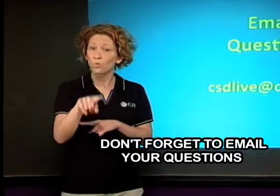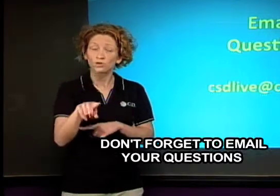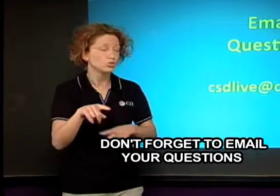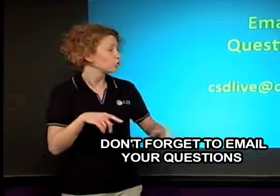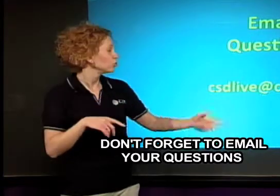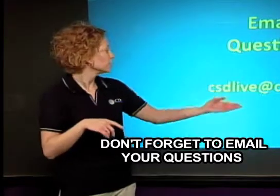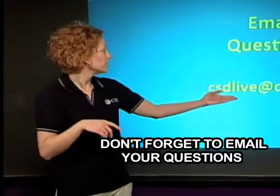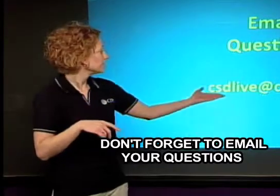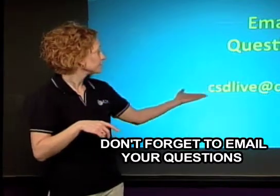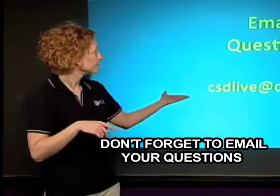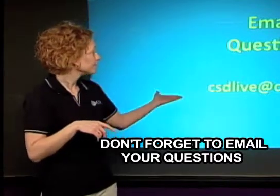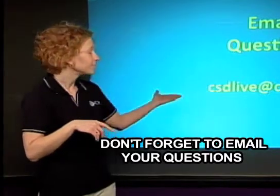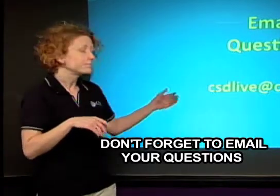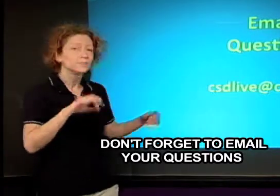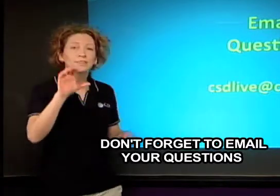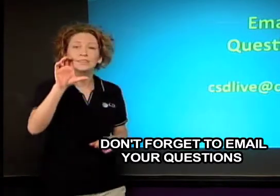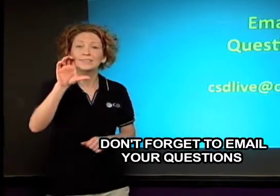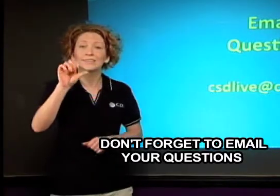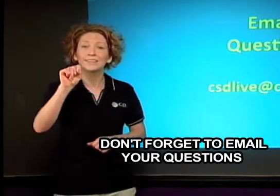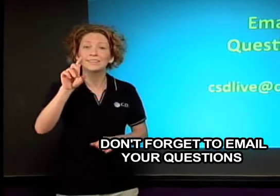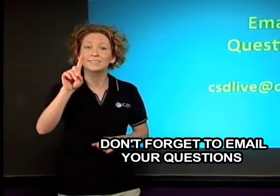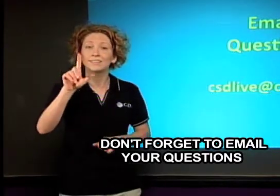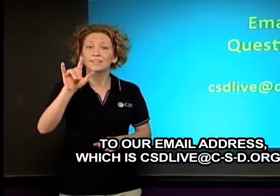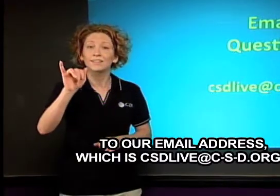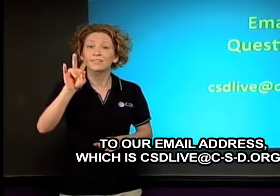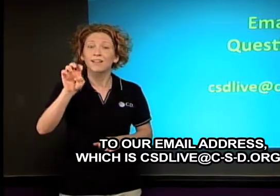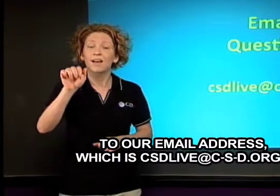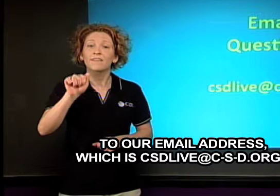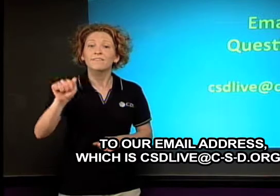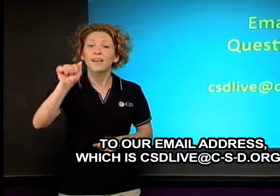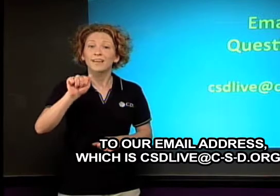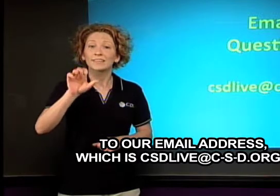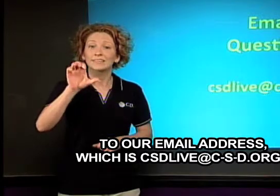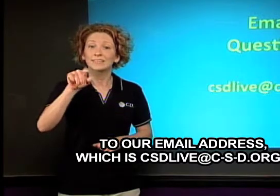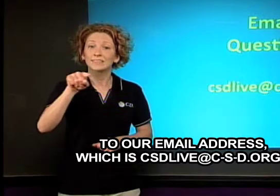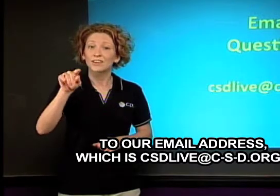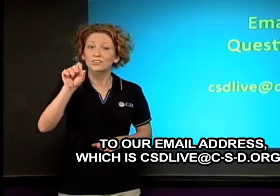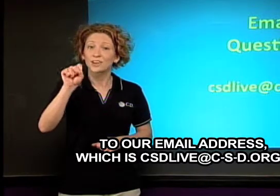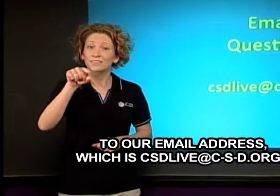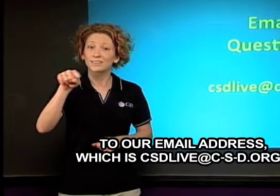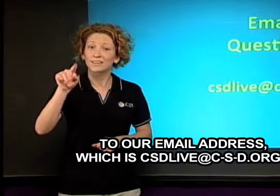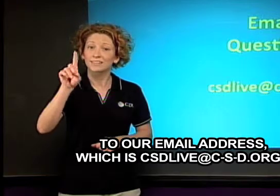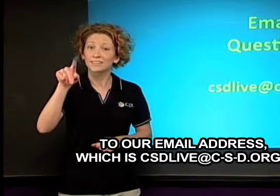Don't forget to email your questions to our email address, which is